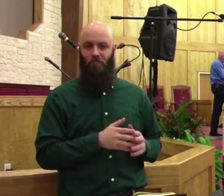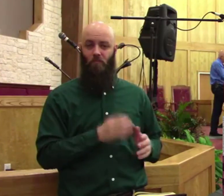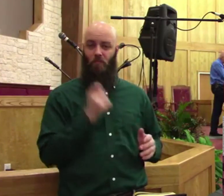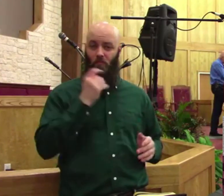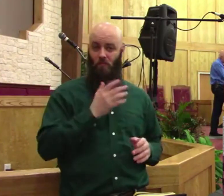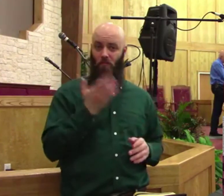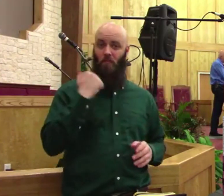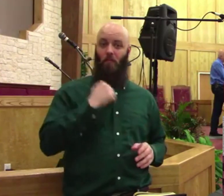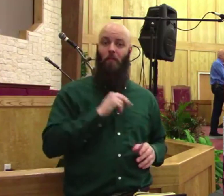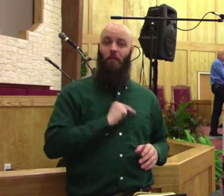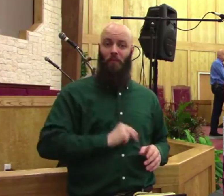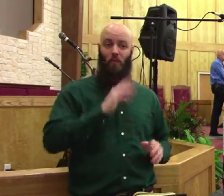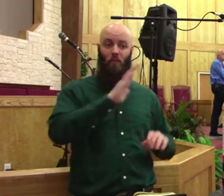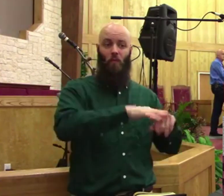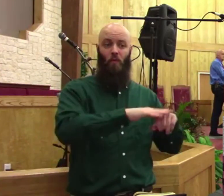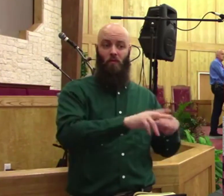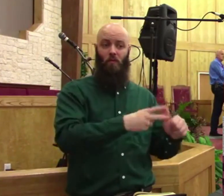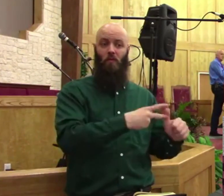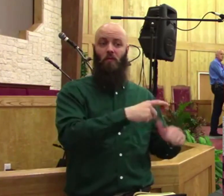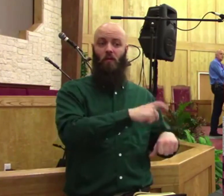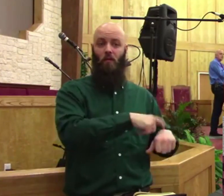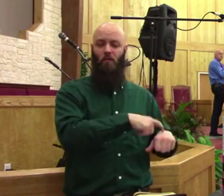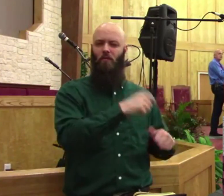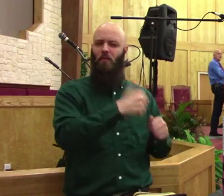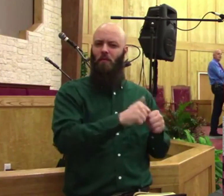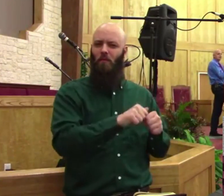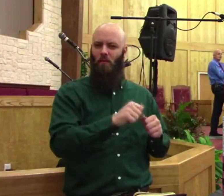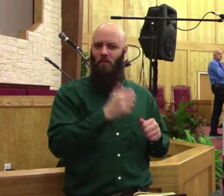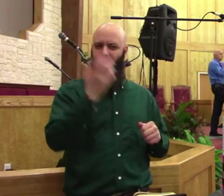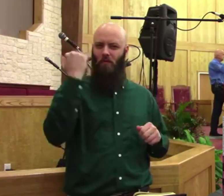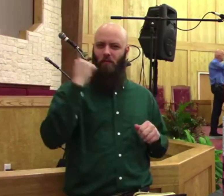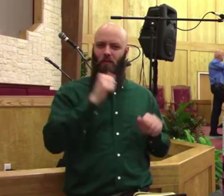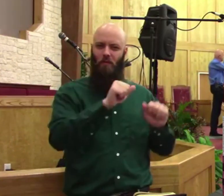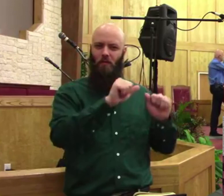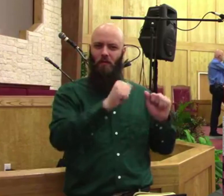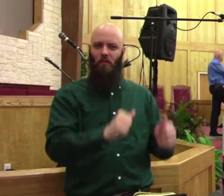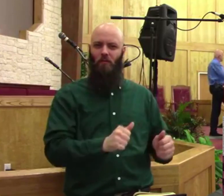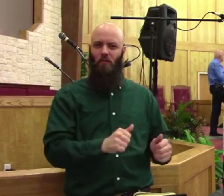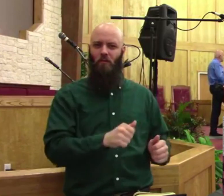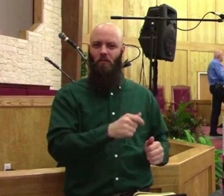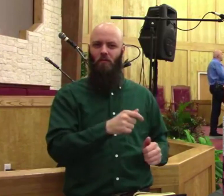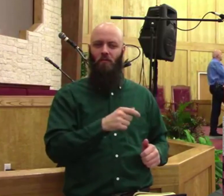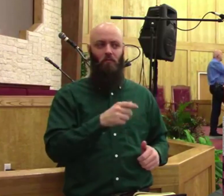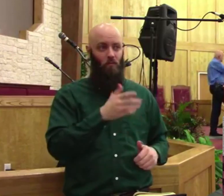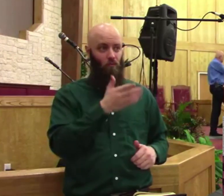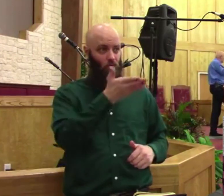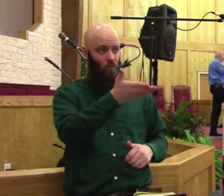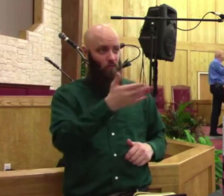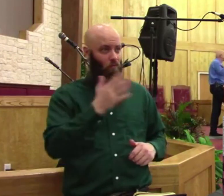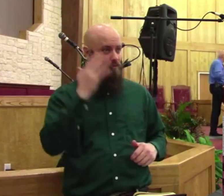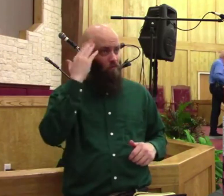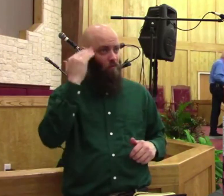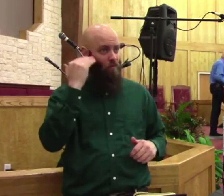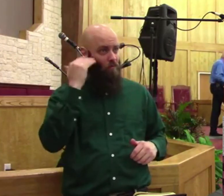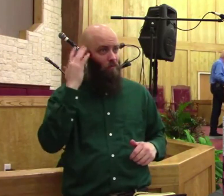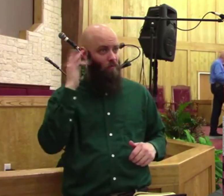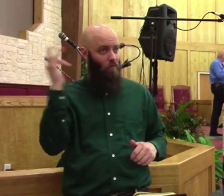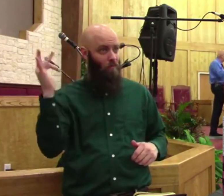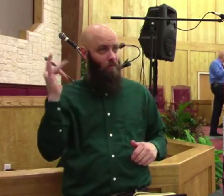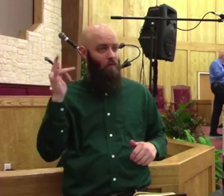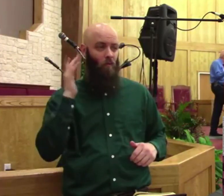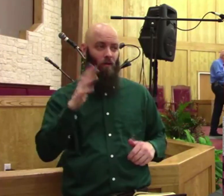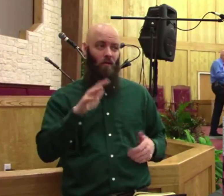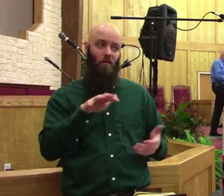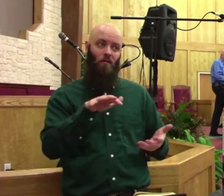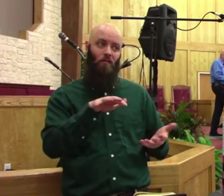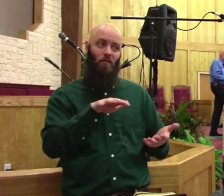Nebuchadnezzar for a second time? Remember, the statue, and you're the head of gold, and that head's going to roll, so your